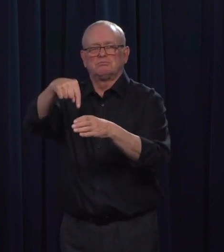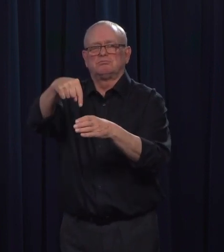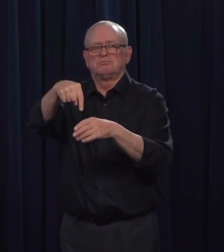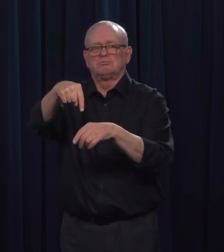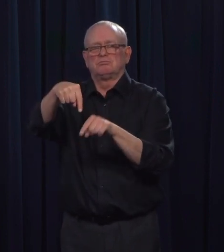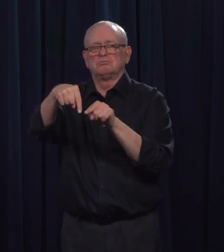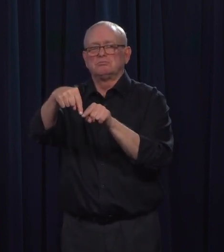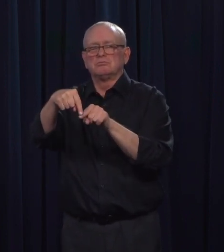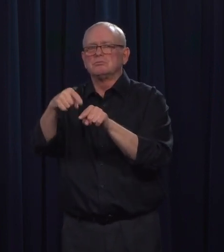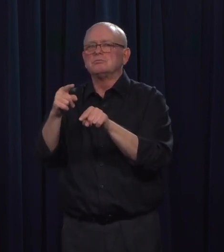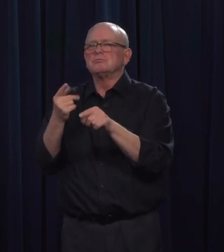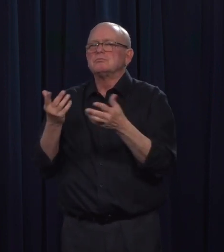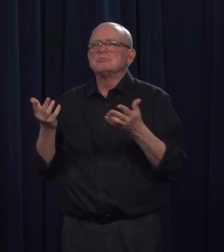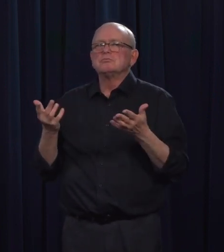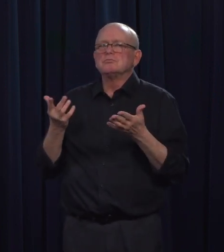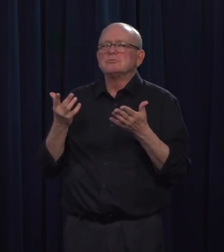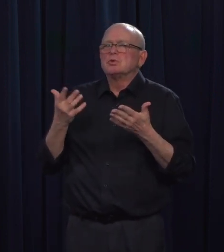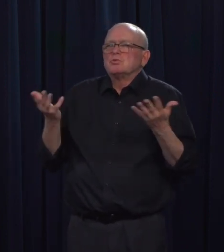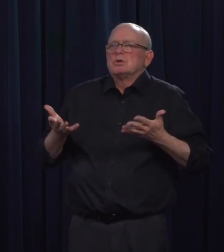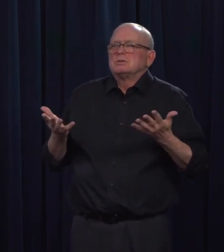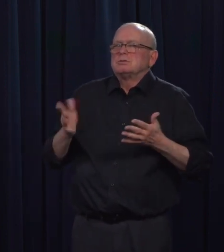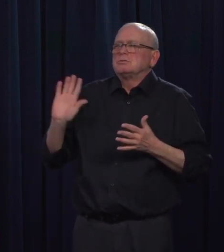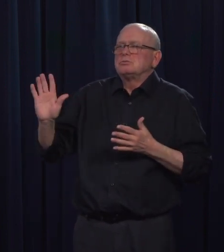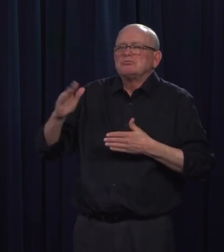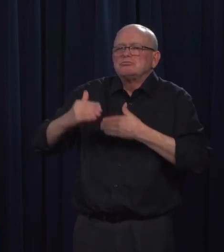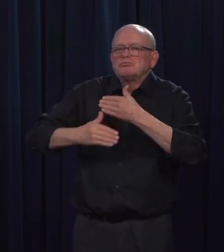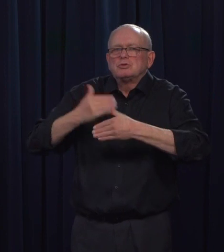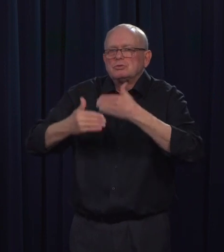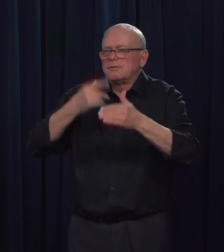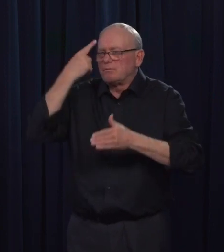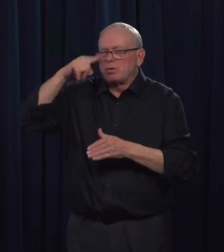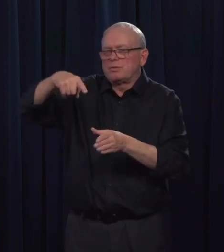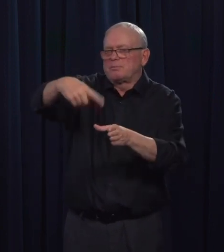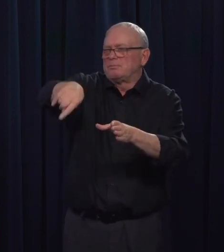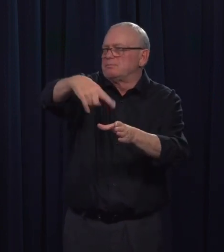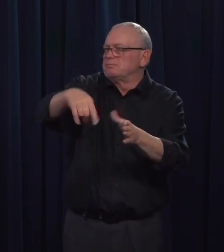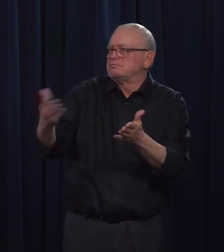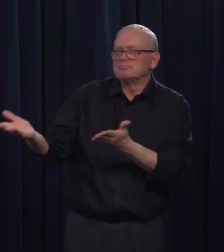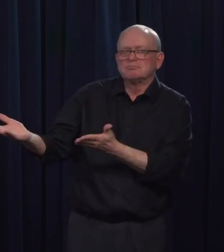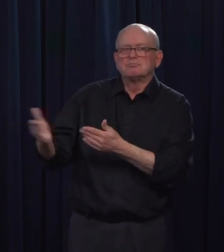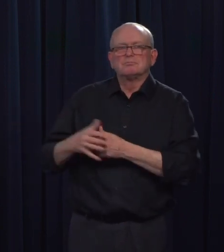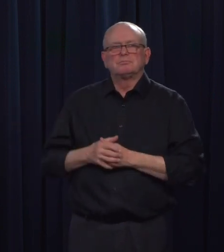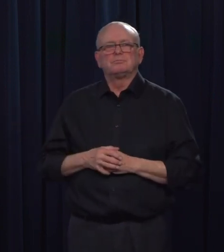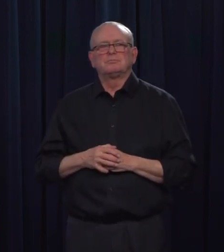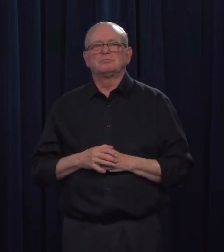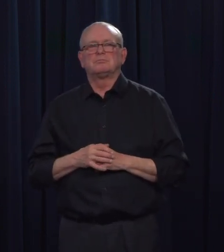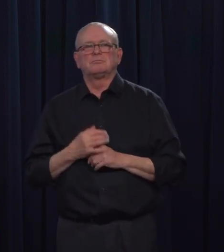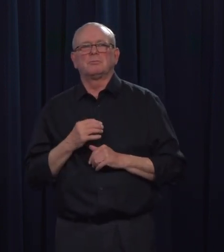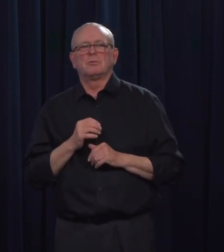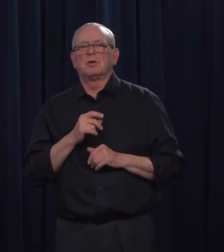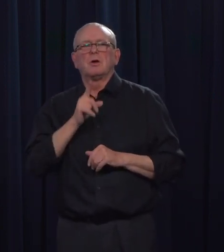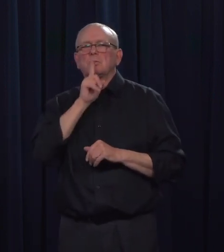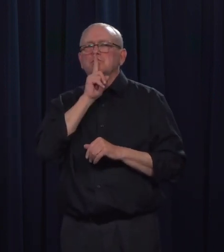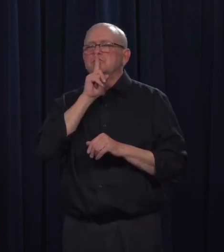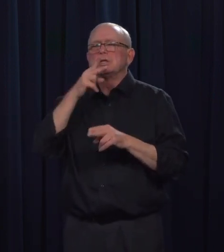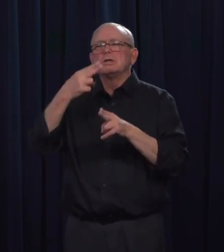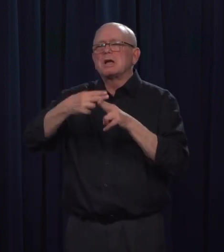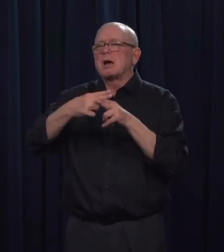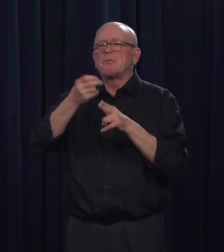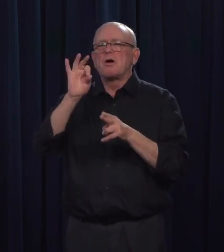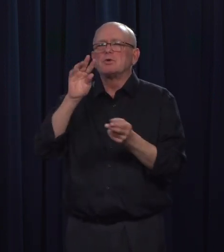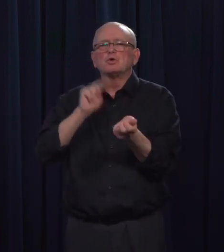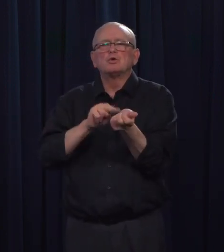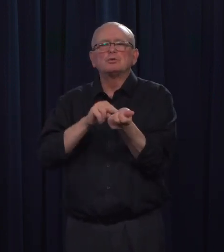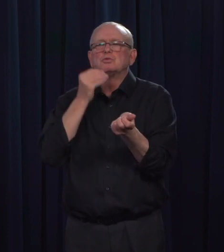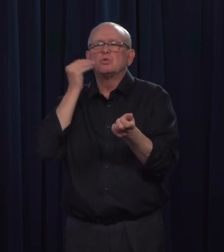can't tell you which one they're talking about, but just wanted to hear your thoughts on that. Sure, and I haven't seen that release either, but what I